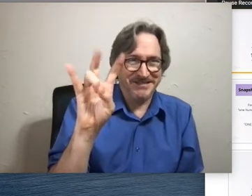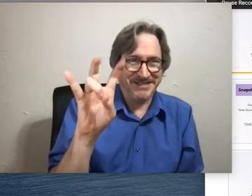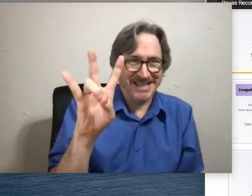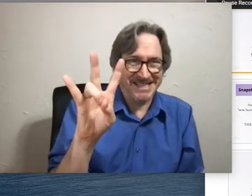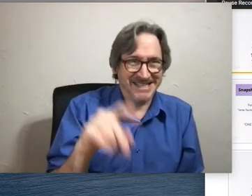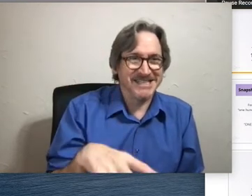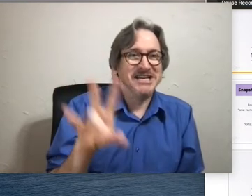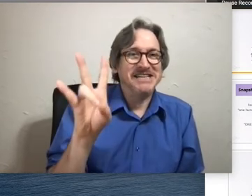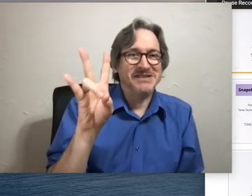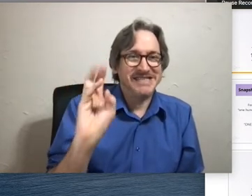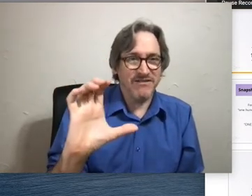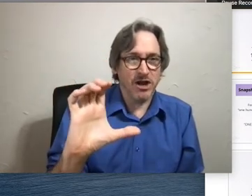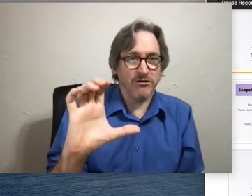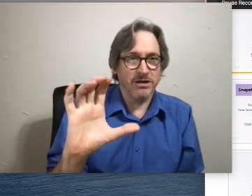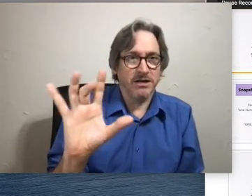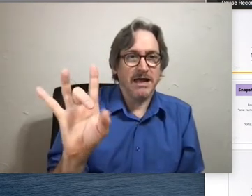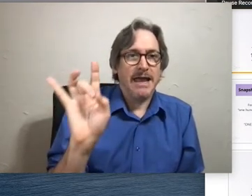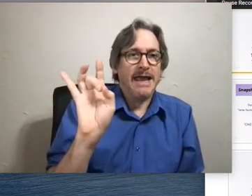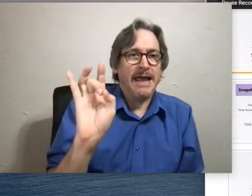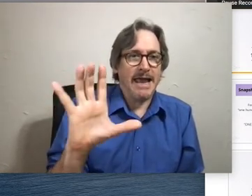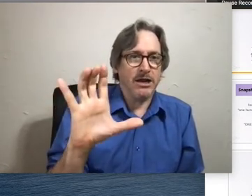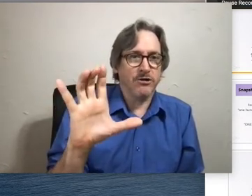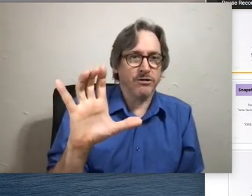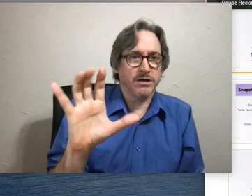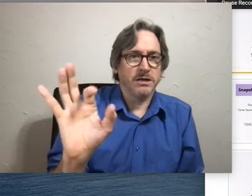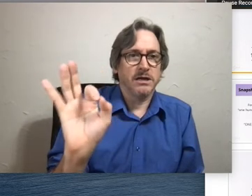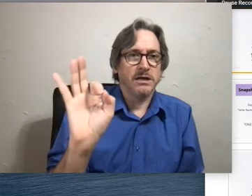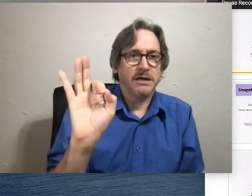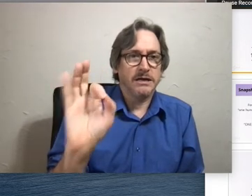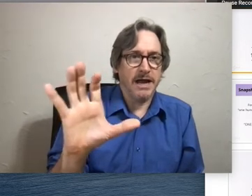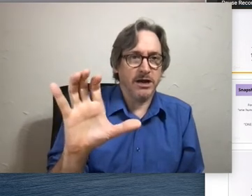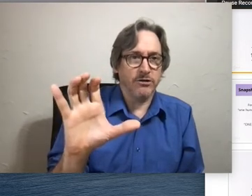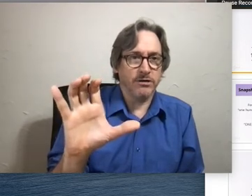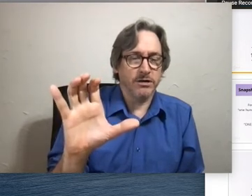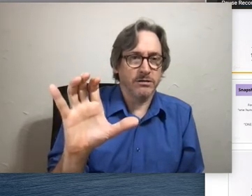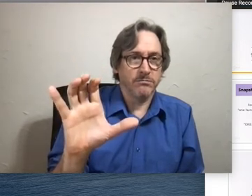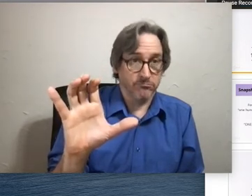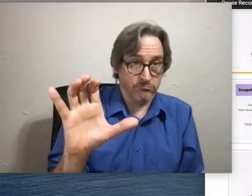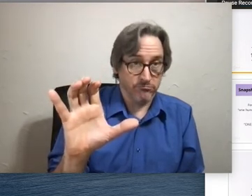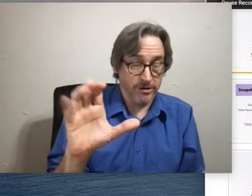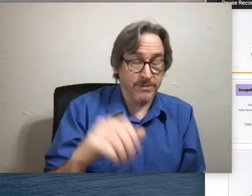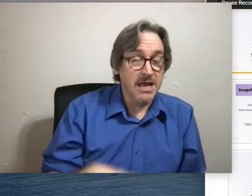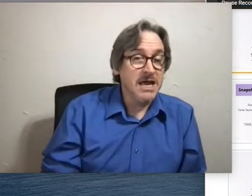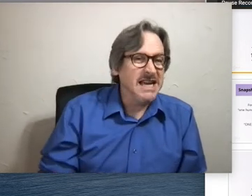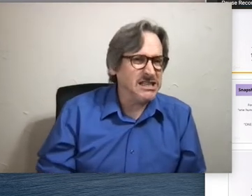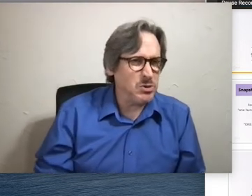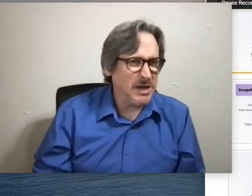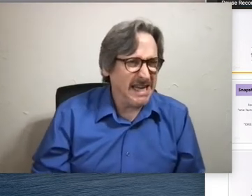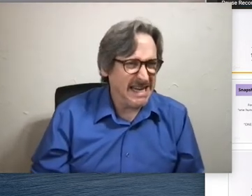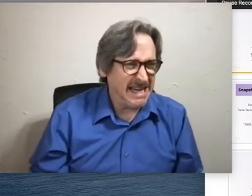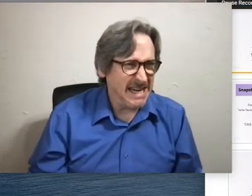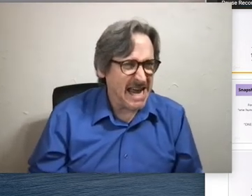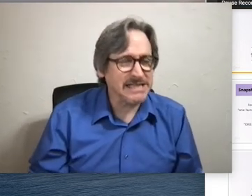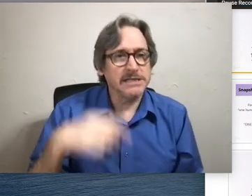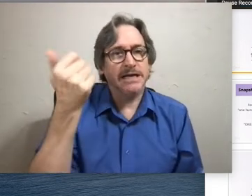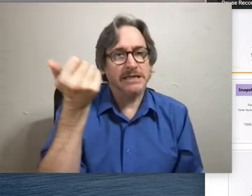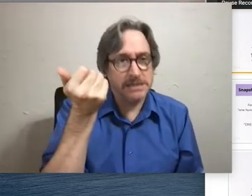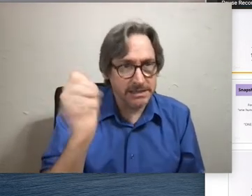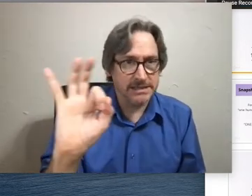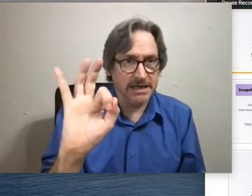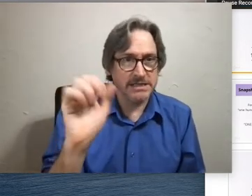to flex these. 700, 800, 900. Right? So in